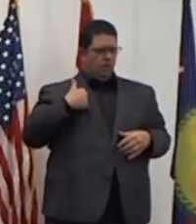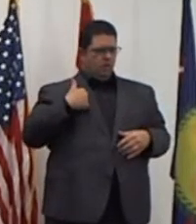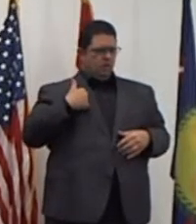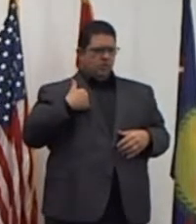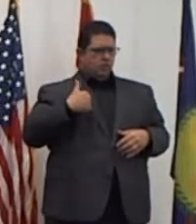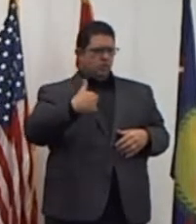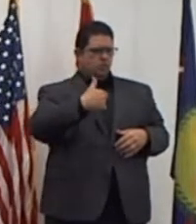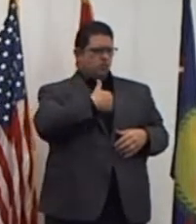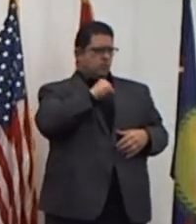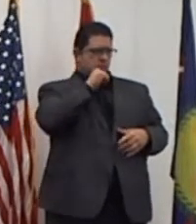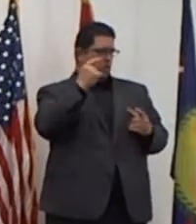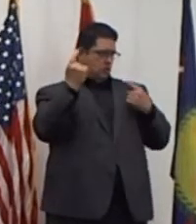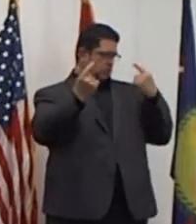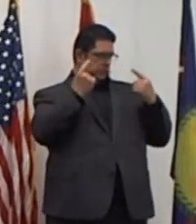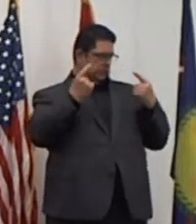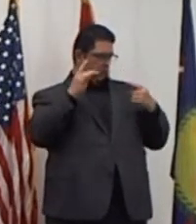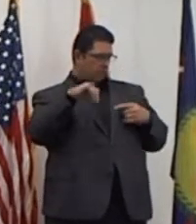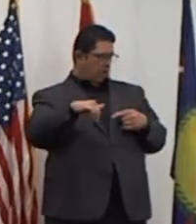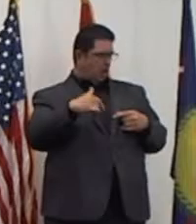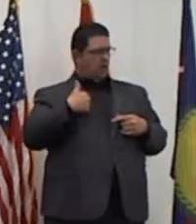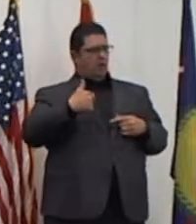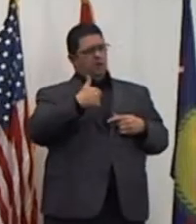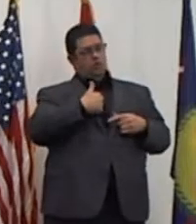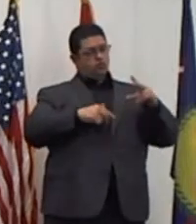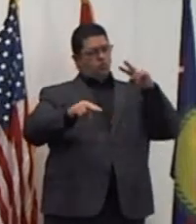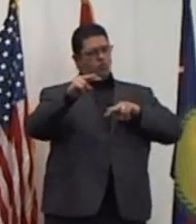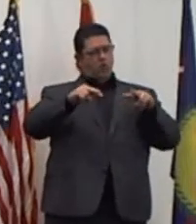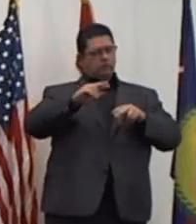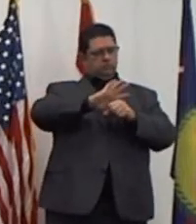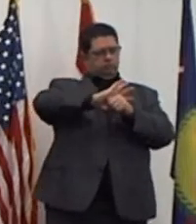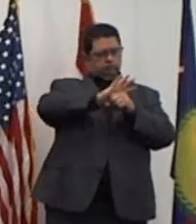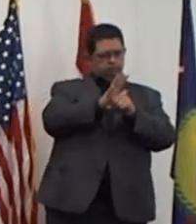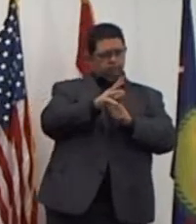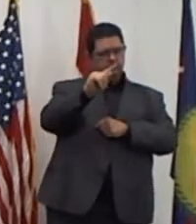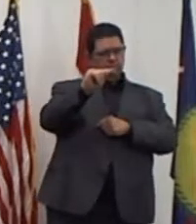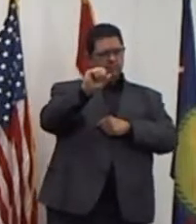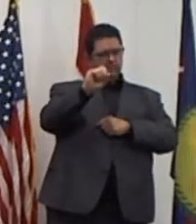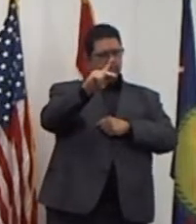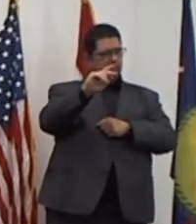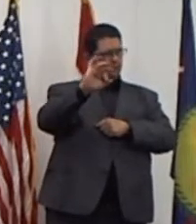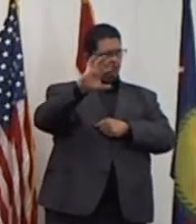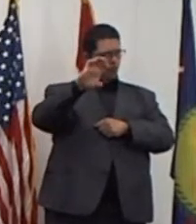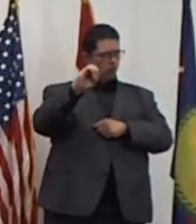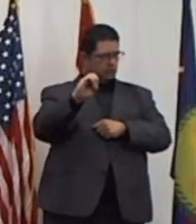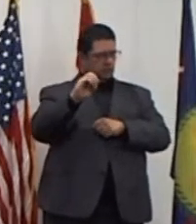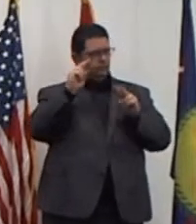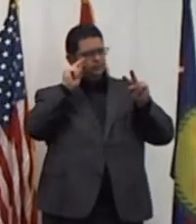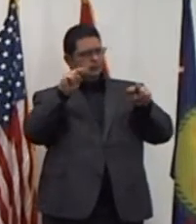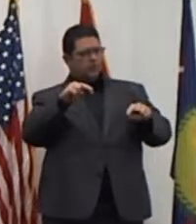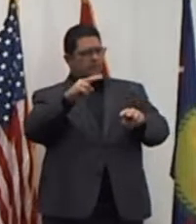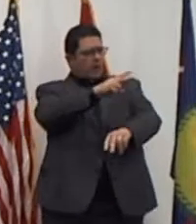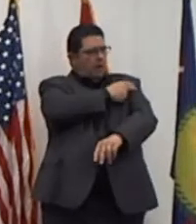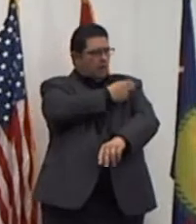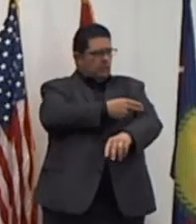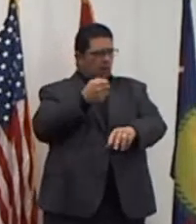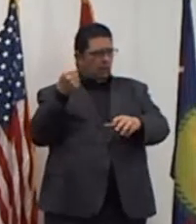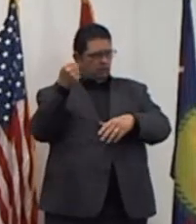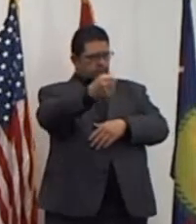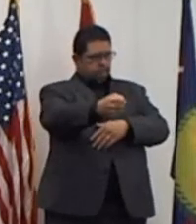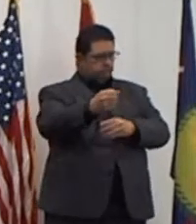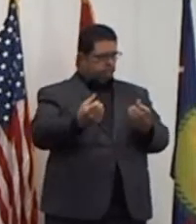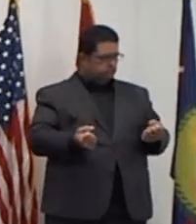currently considering that. We're watching the pandemic task force. We're watching that hospital admission number. We're